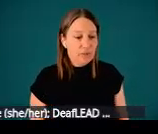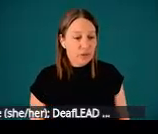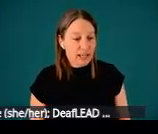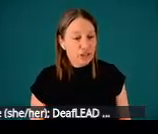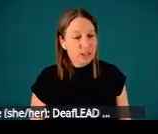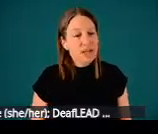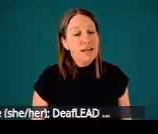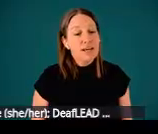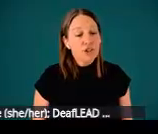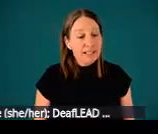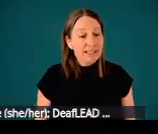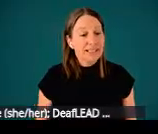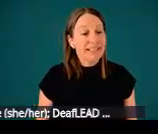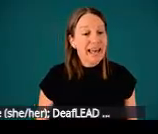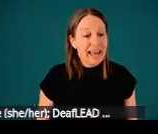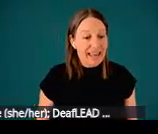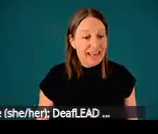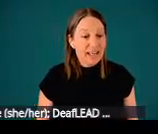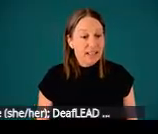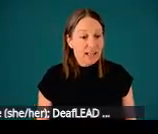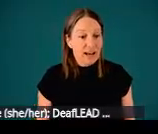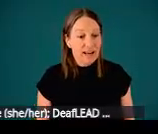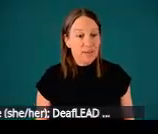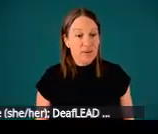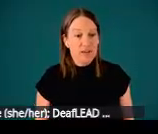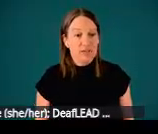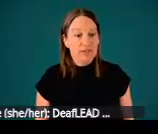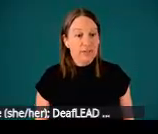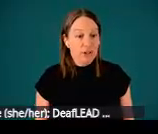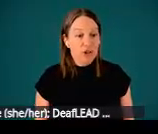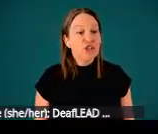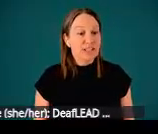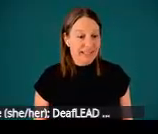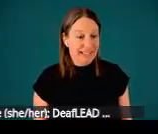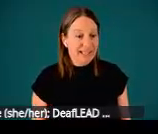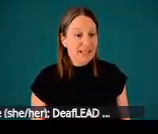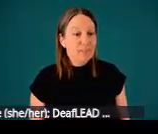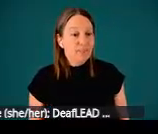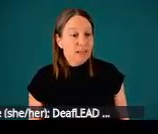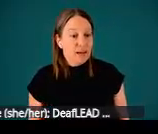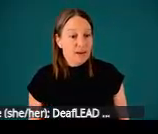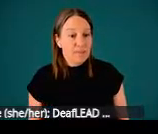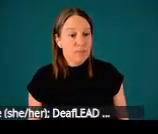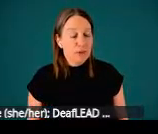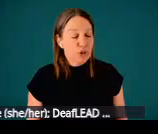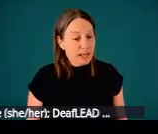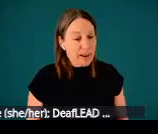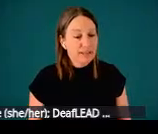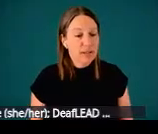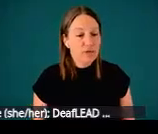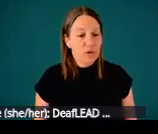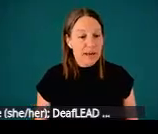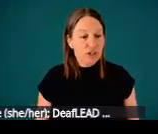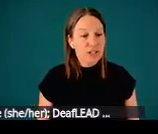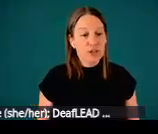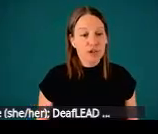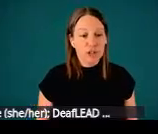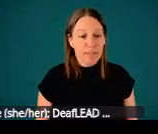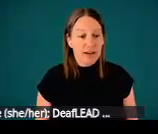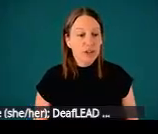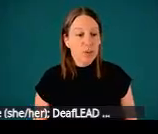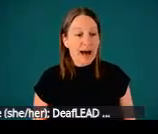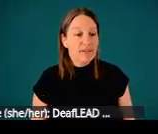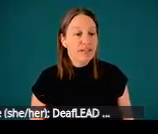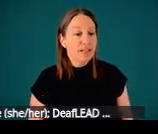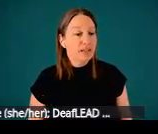part of the conversation creates a delay in a time of urgency. We're trying to pass on information in